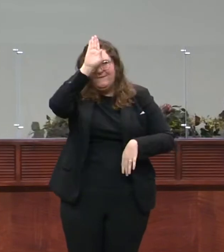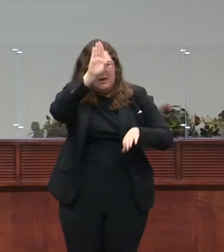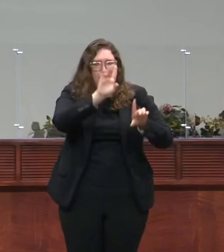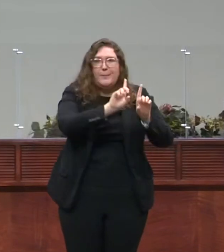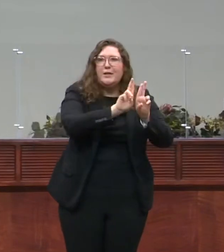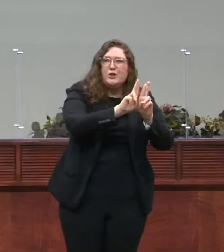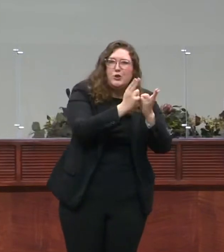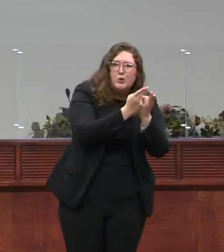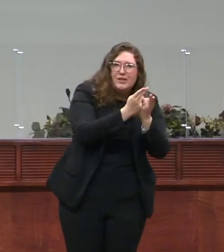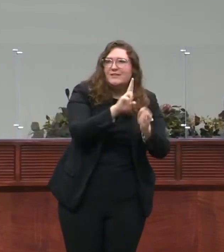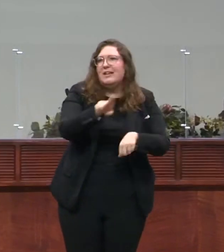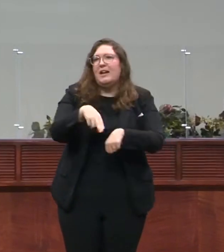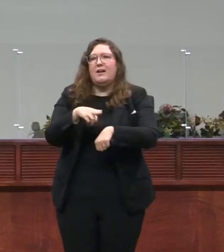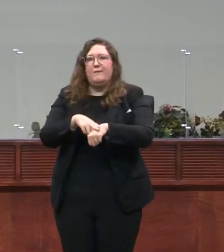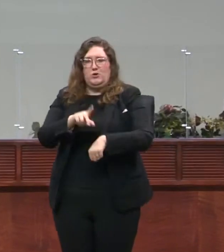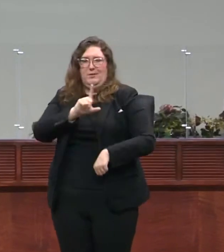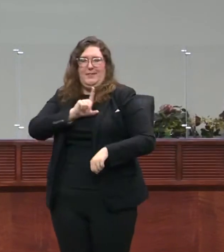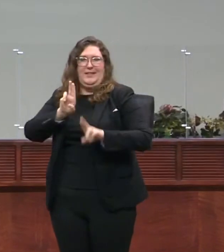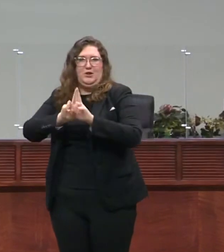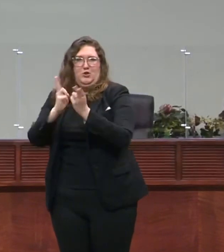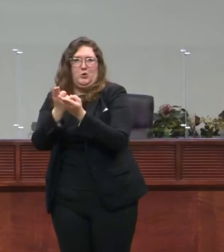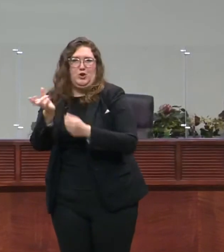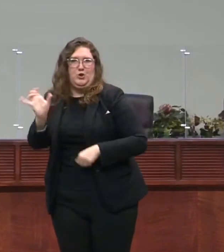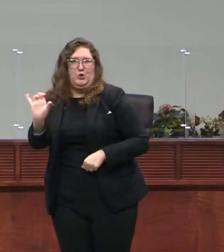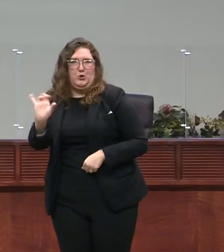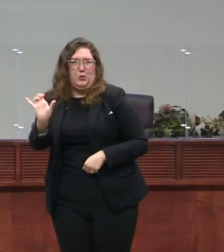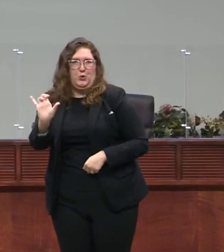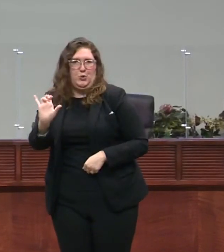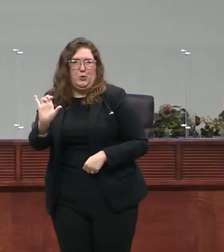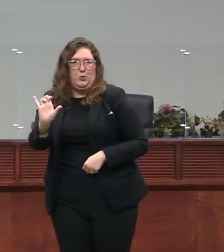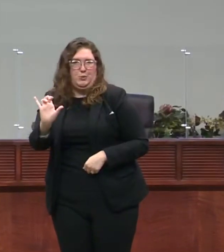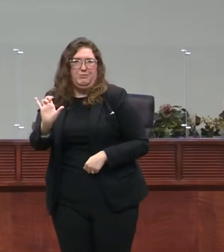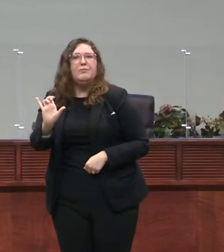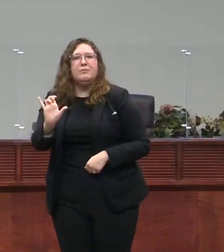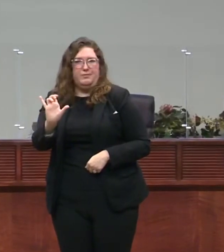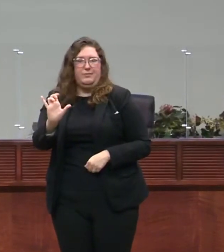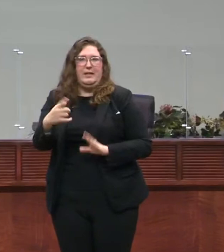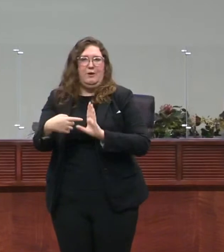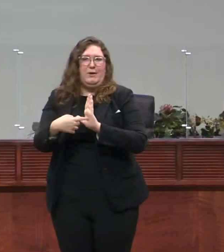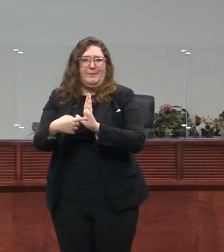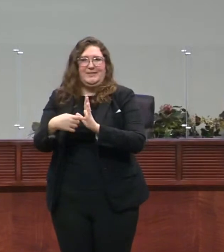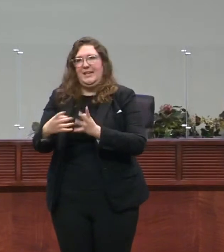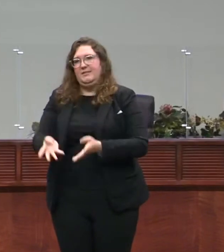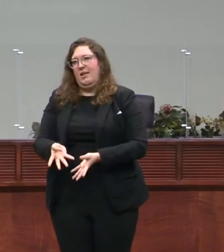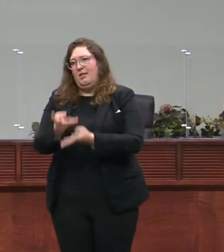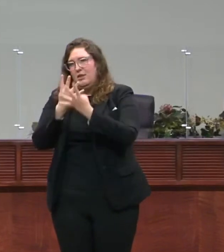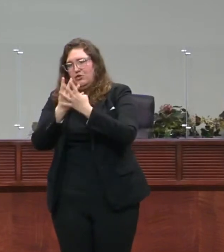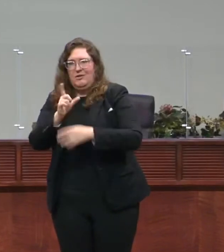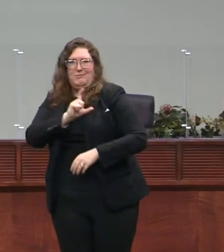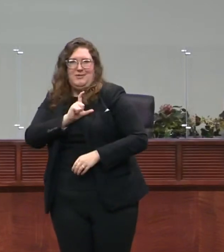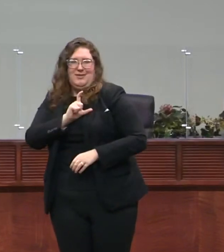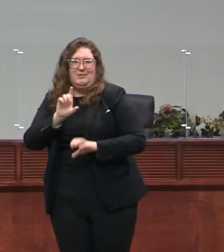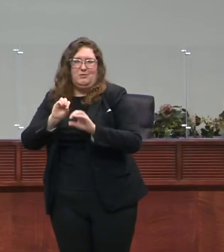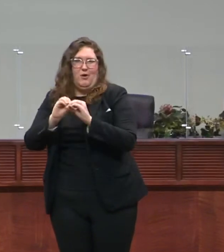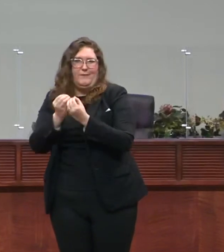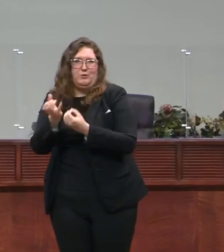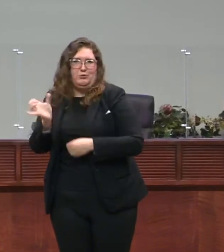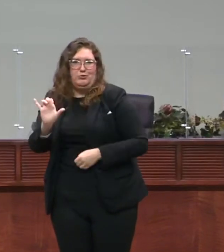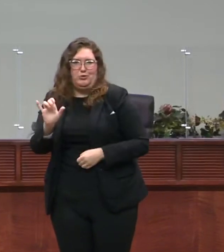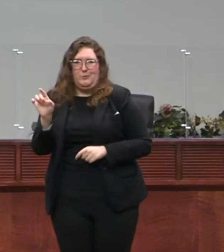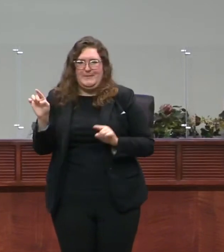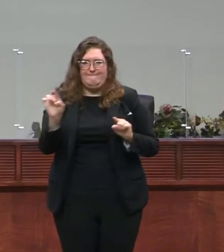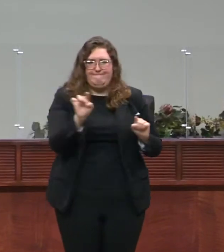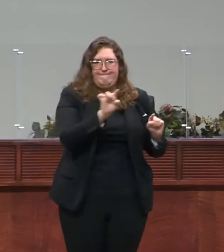including the Fraternal Order of Police, which represents our certified correctional staff, and others have agreed